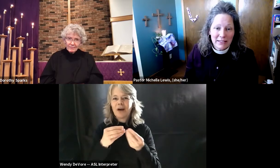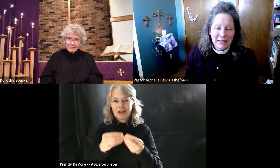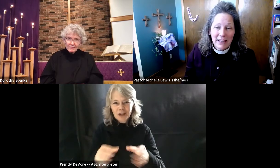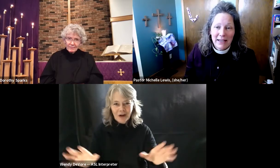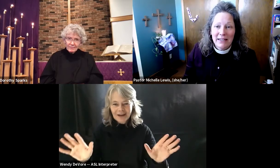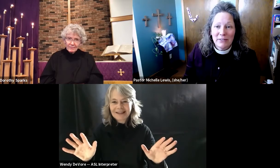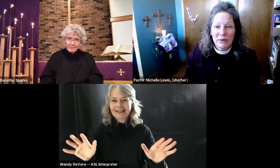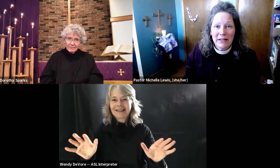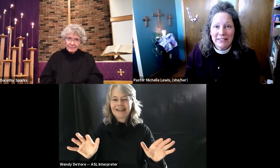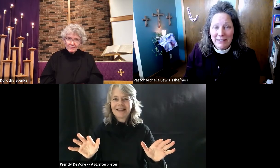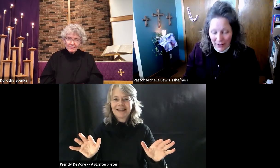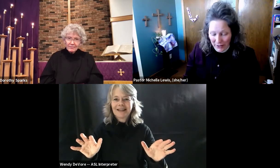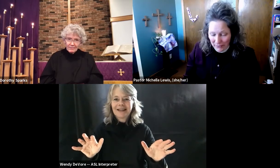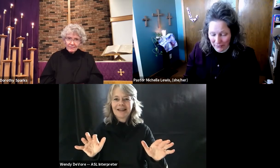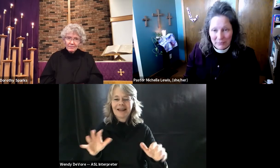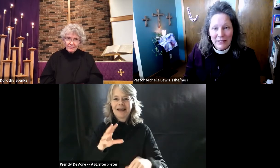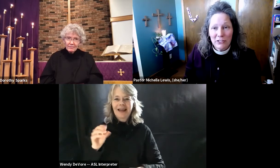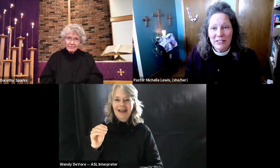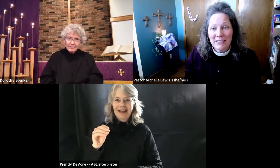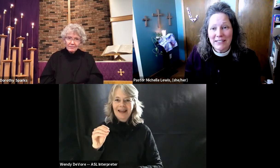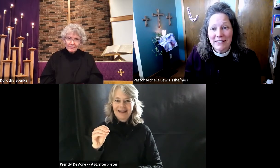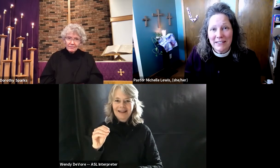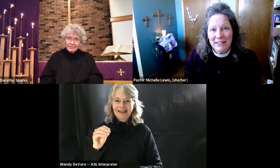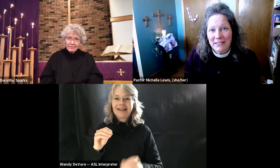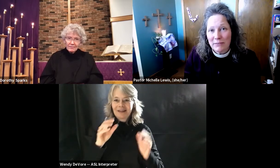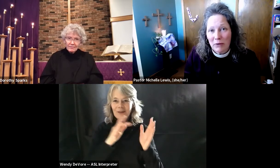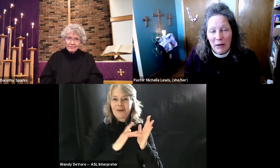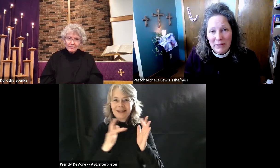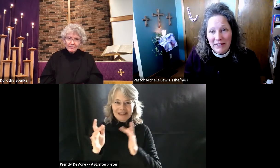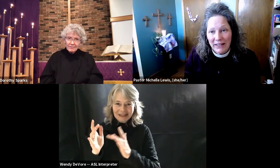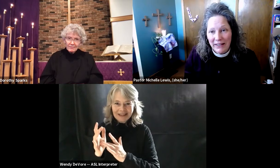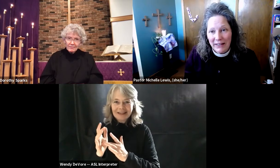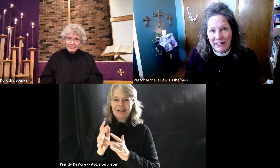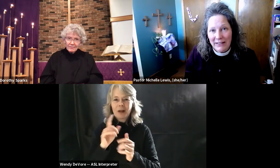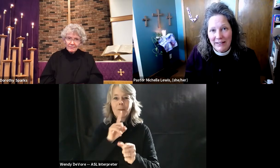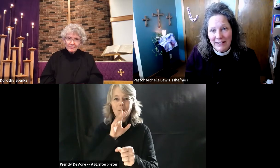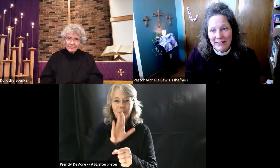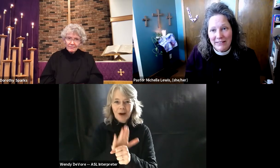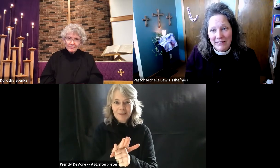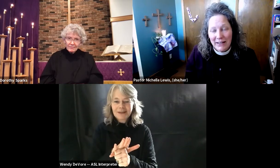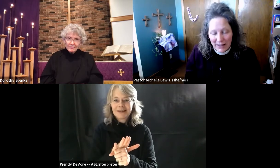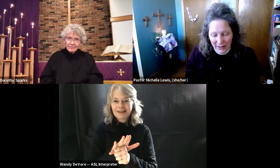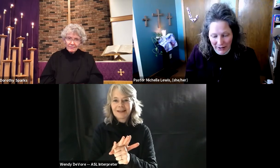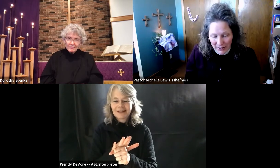that this is what Jesus is promising in